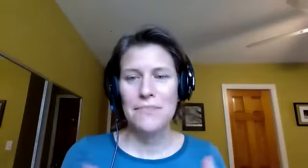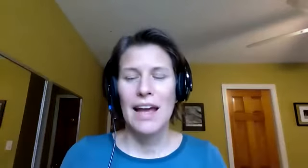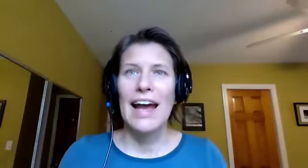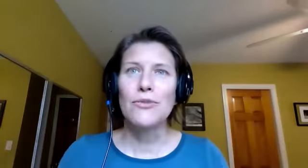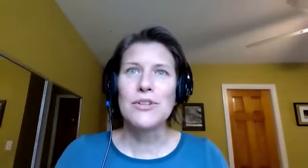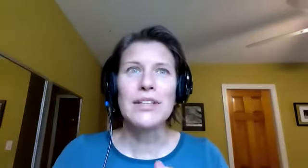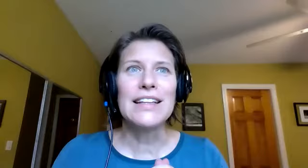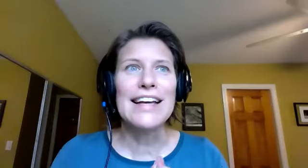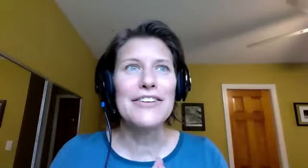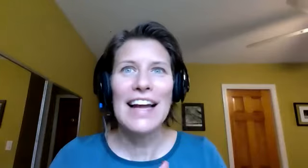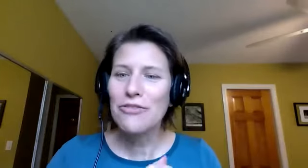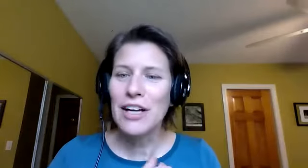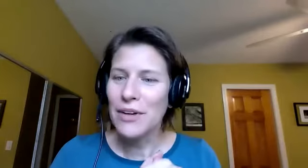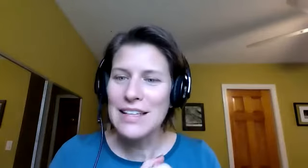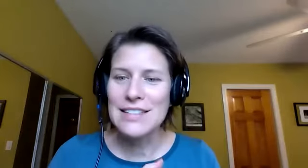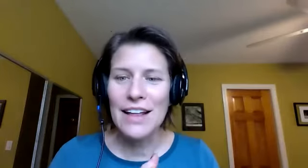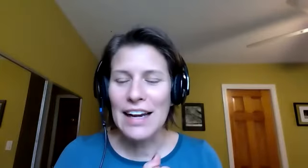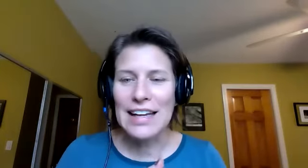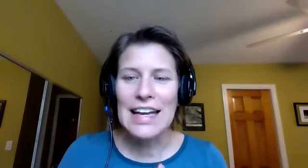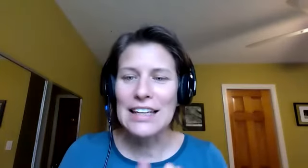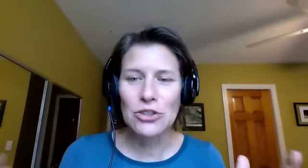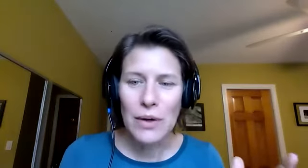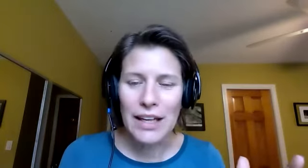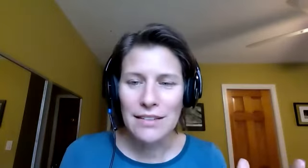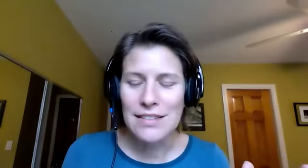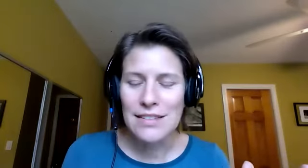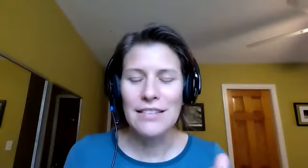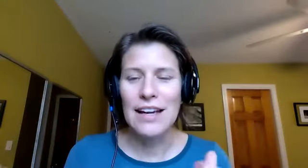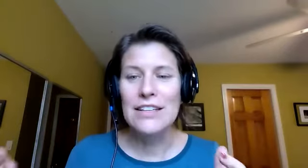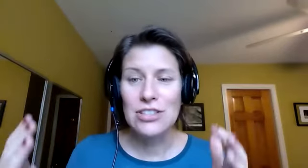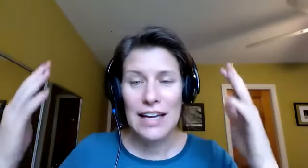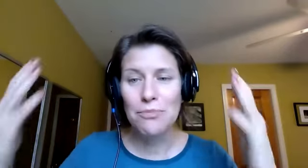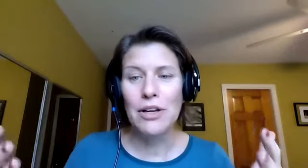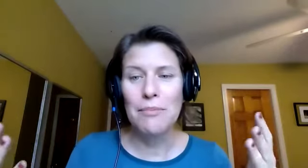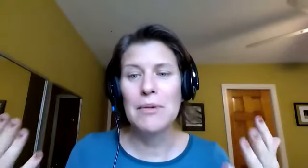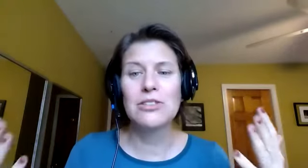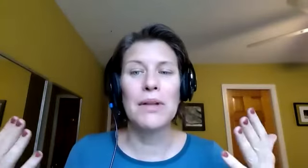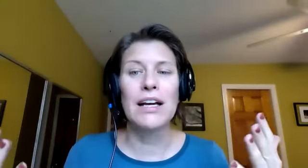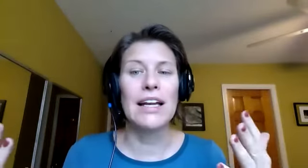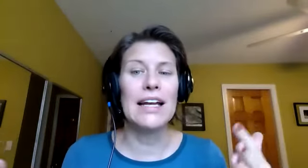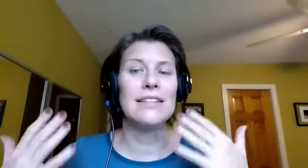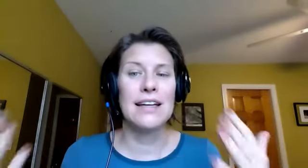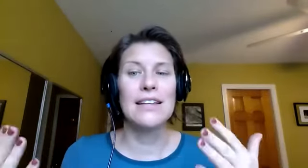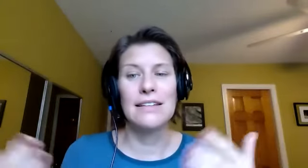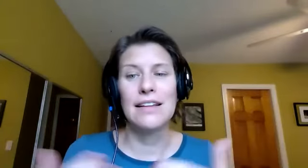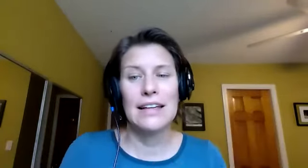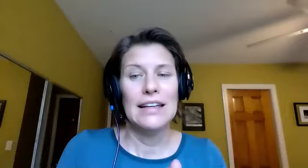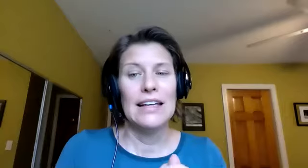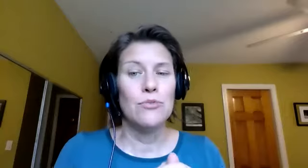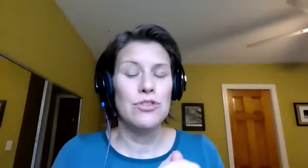And it was only later in life when I realized it's not that I can't do it. It's not that I just, I had put up a mental block and I had decided that it was